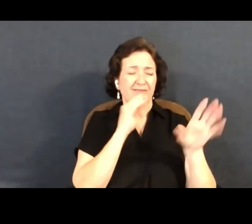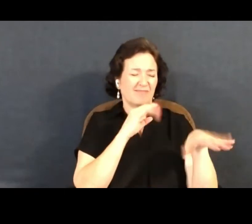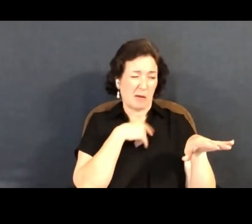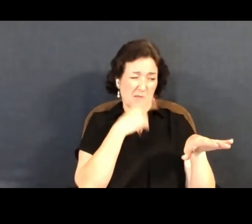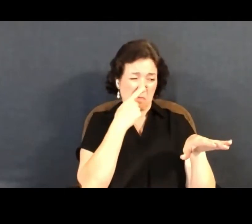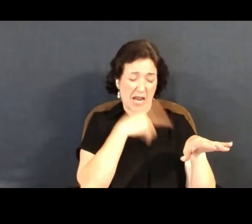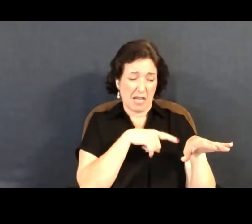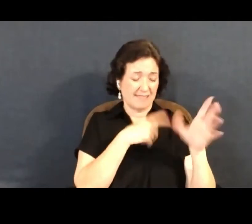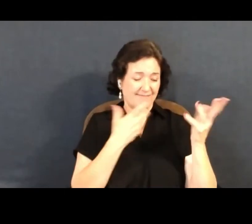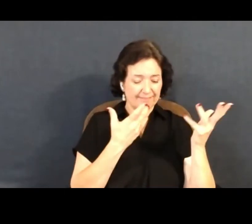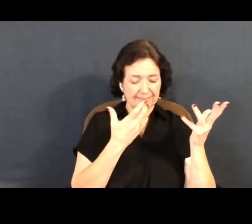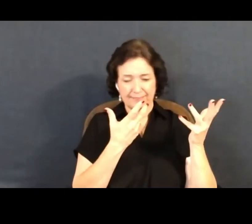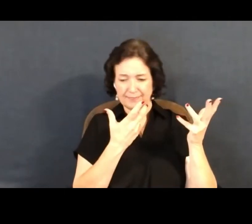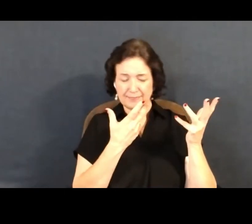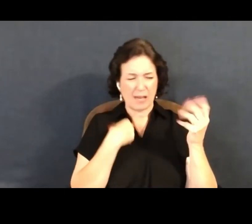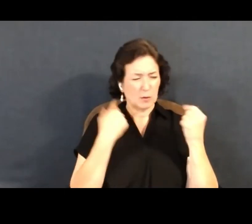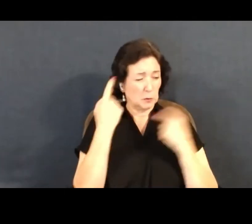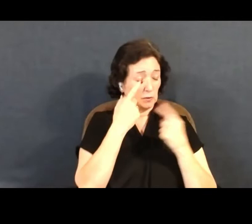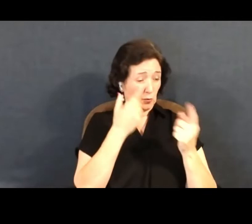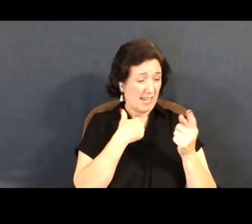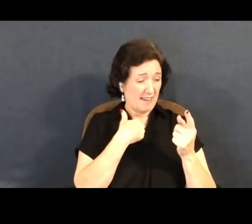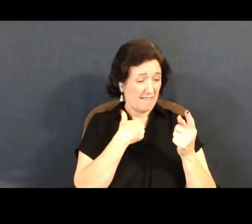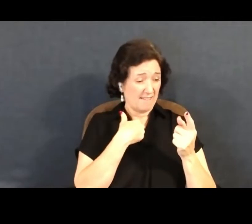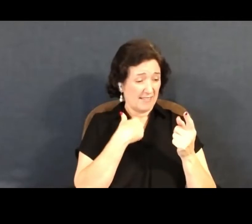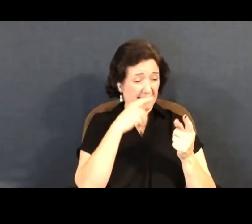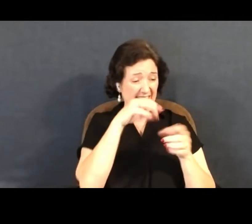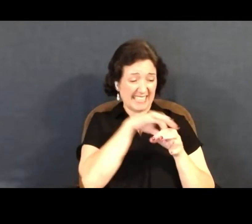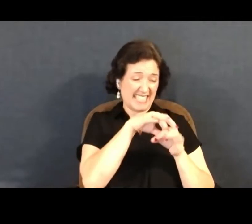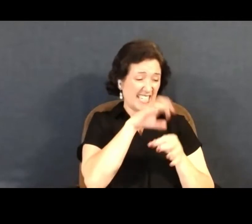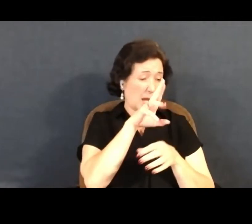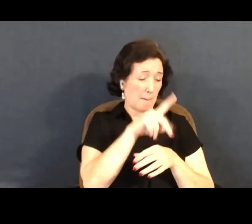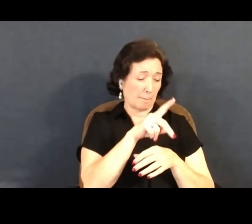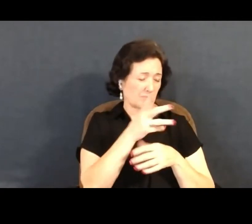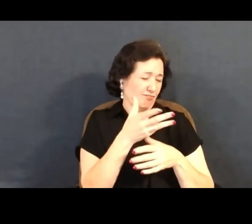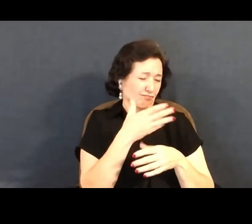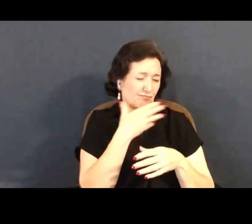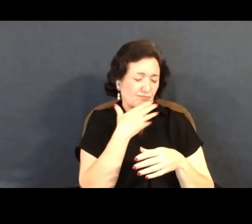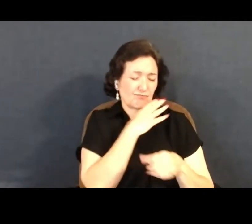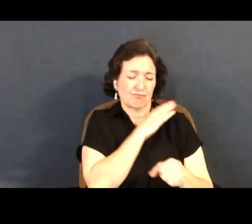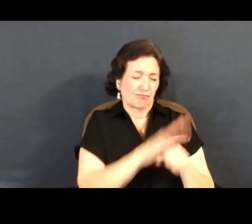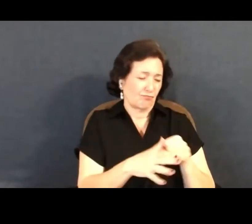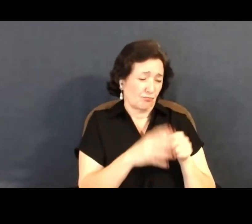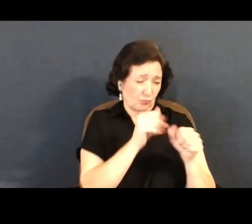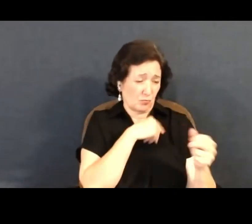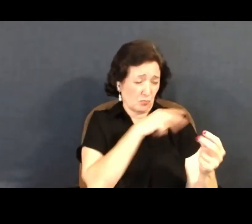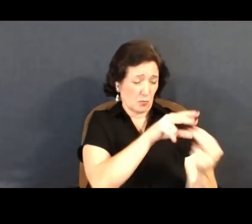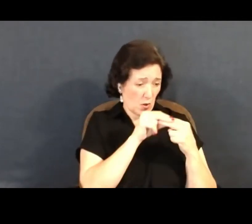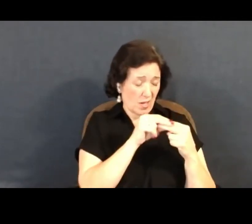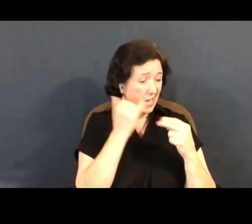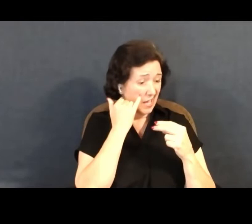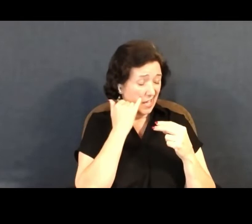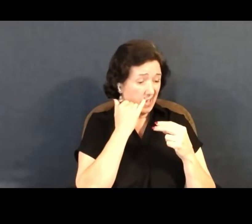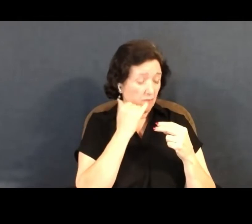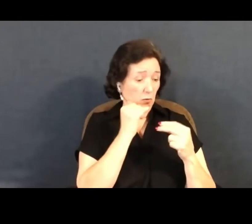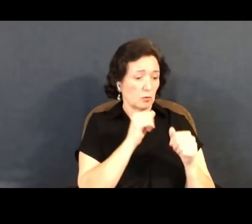but I was wondering if you had a teacup, any old teacup, that you could lend. Please, you'd be doing me a